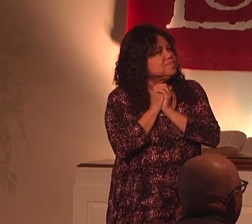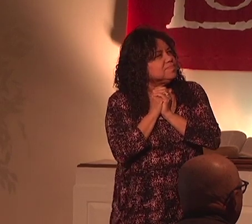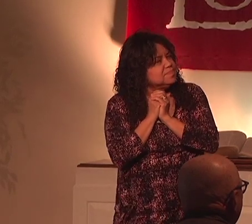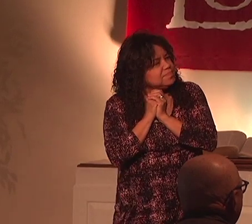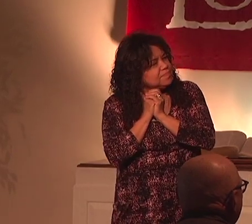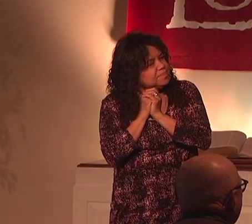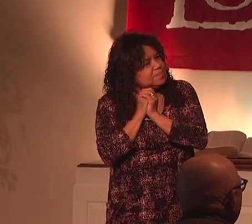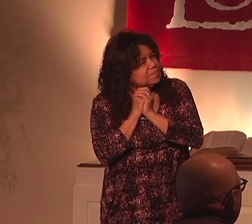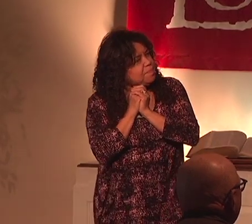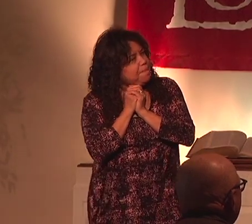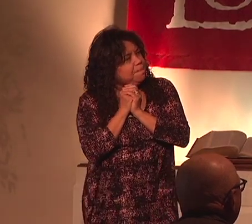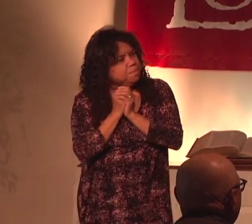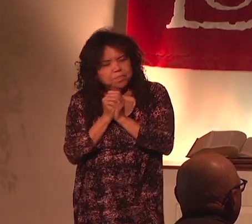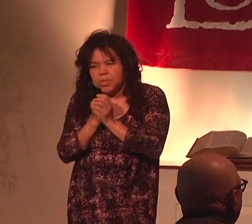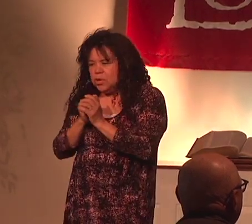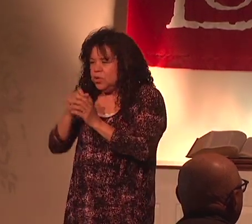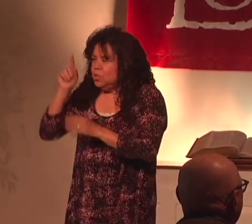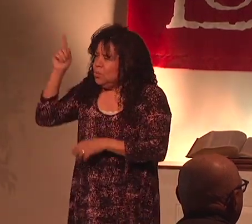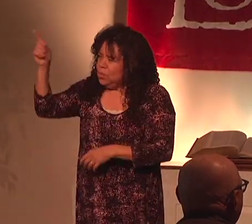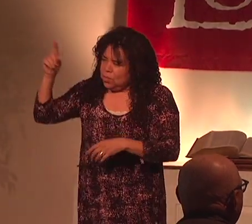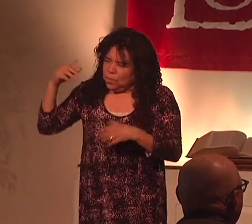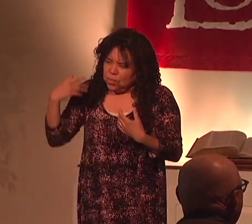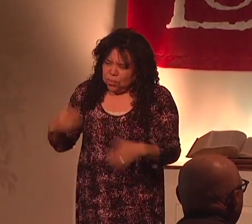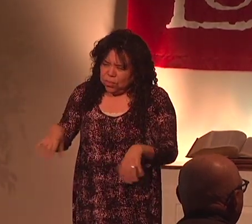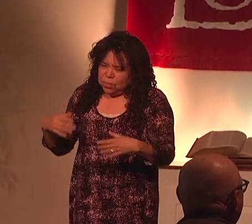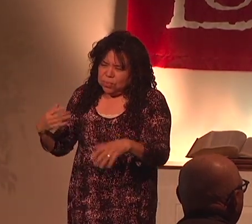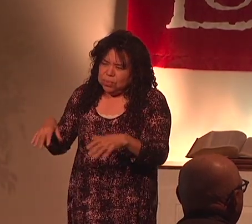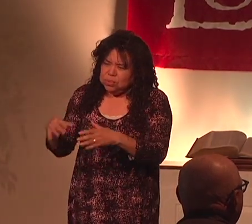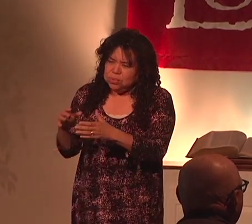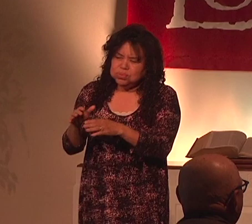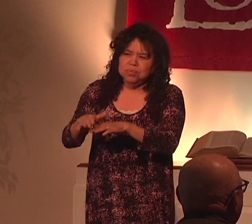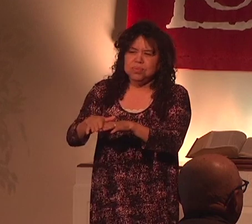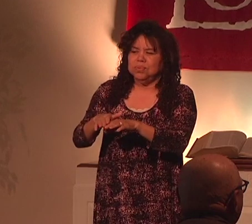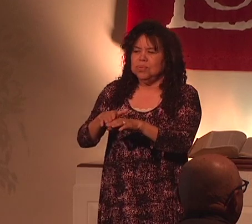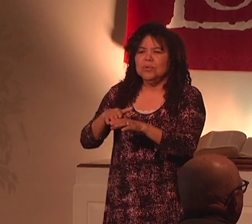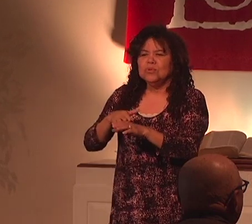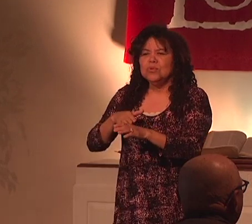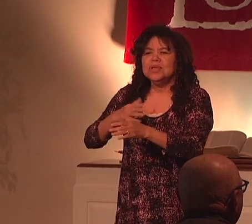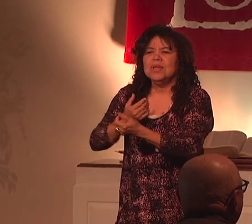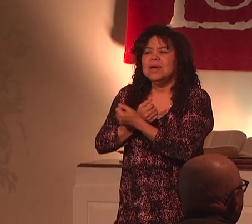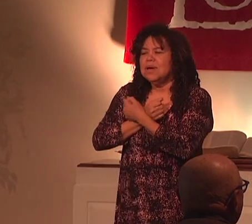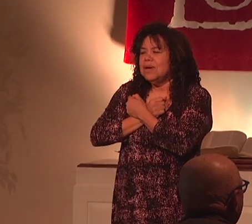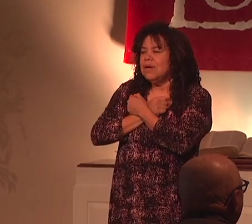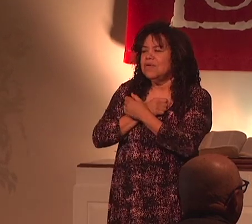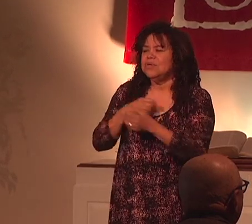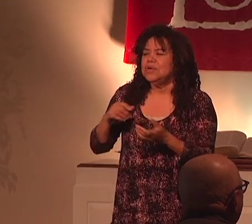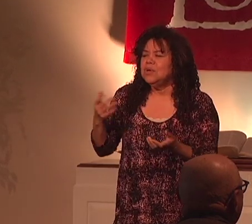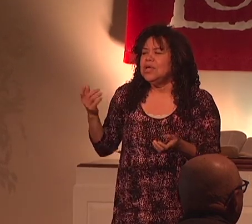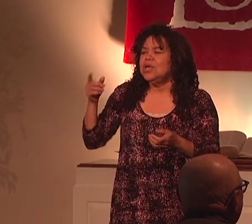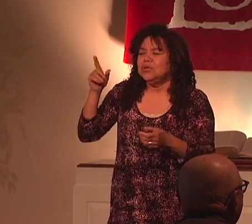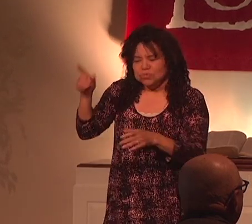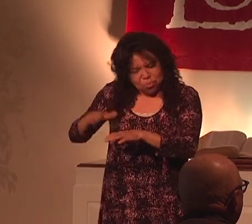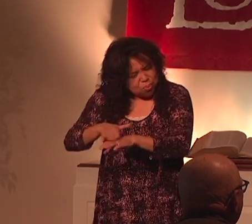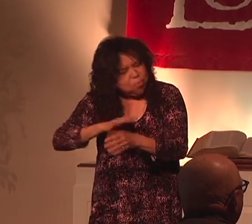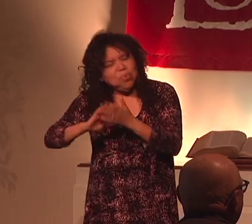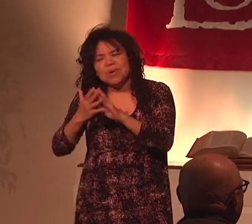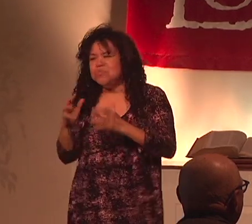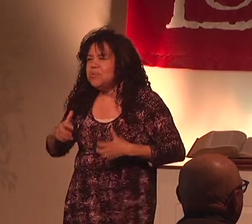You're rich in love, and you're slow to anger. Your